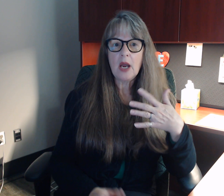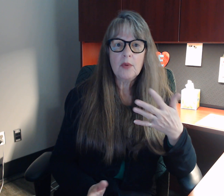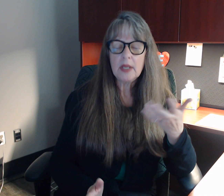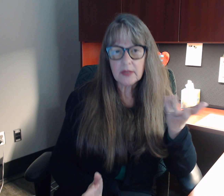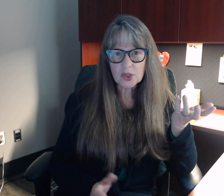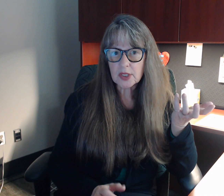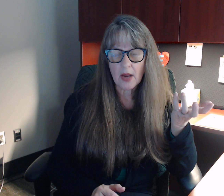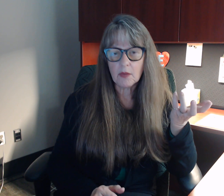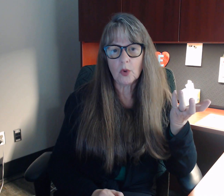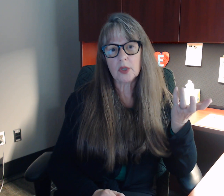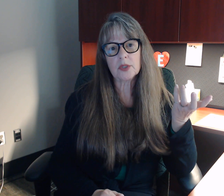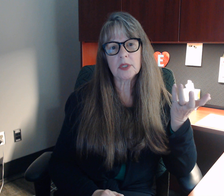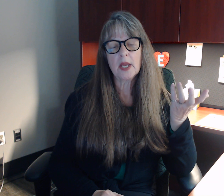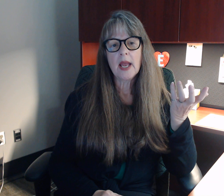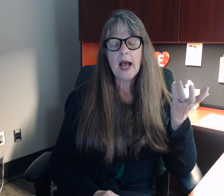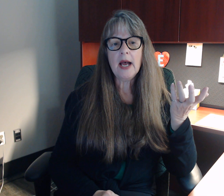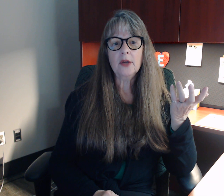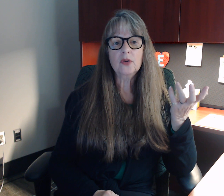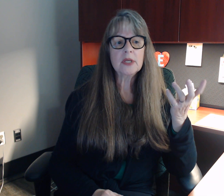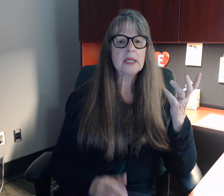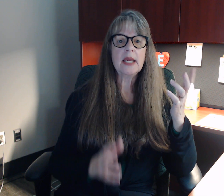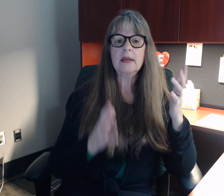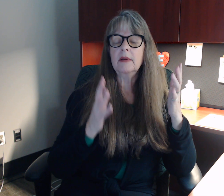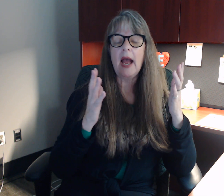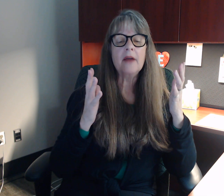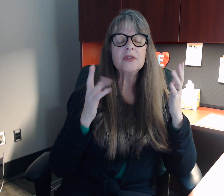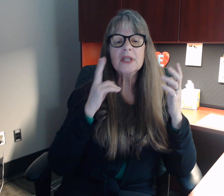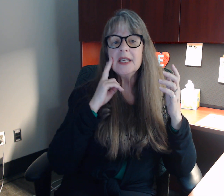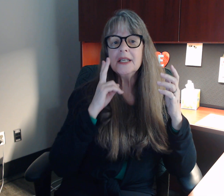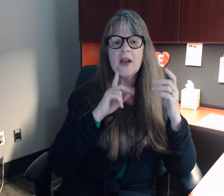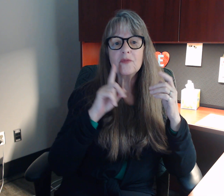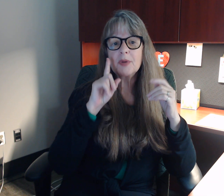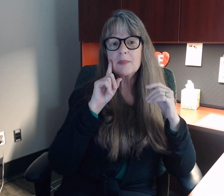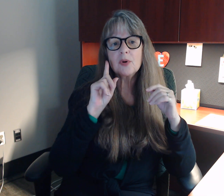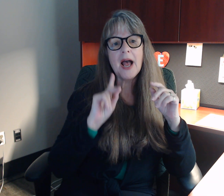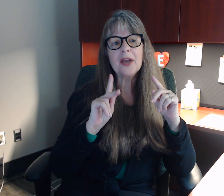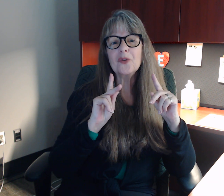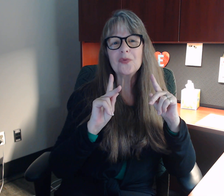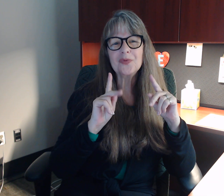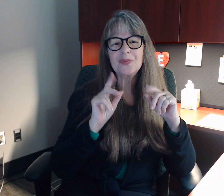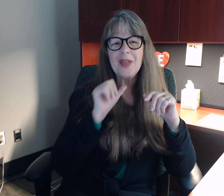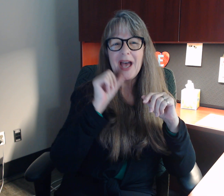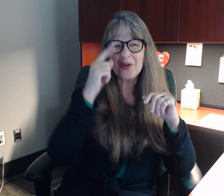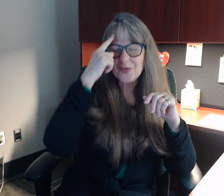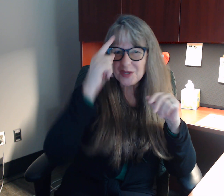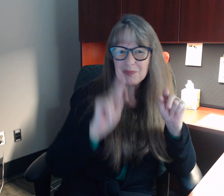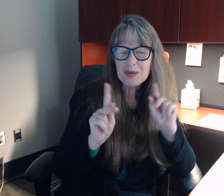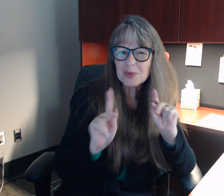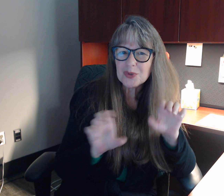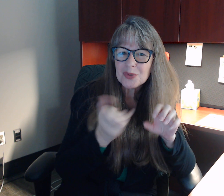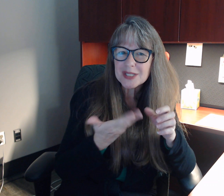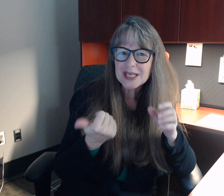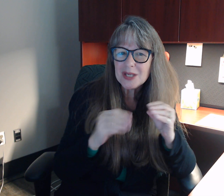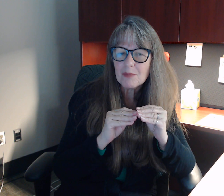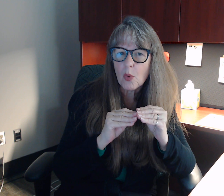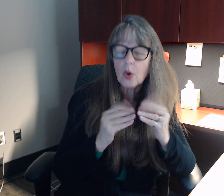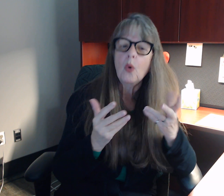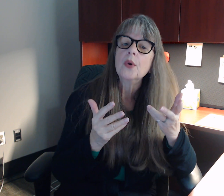just how it works. You can say, I've seen deaf people. I don't I don't think people do this anymore, or not